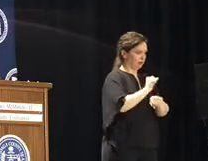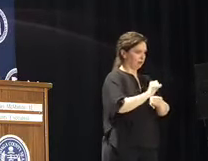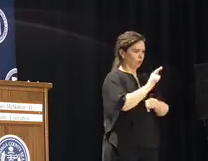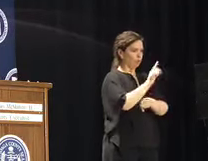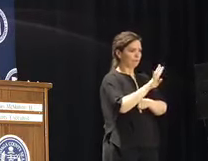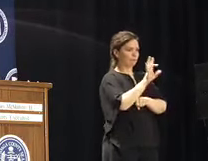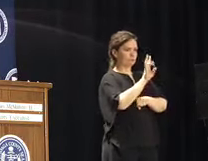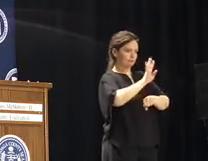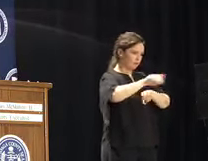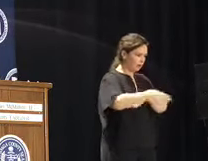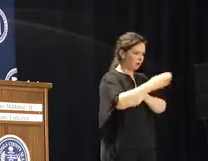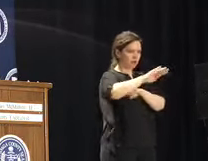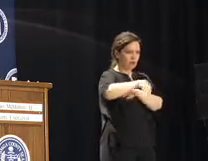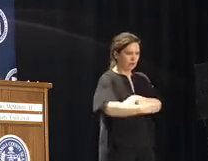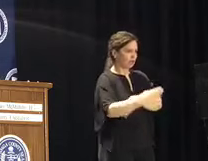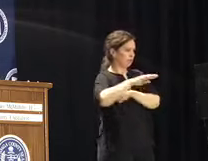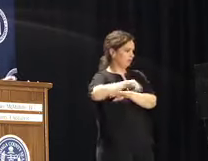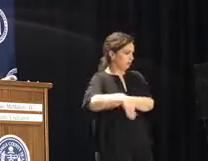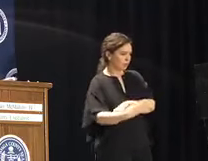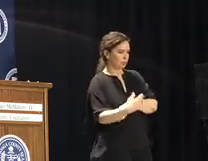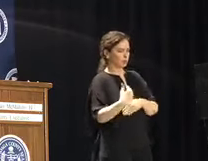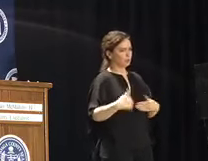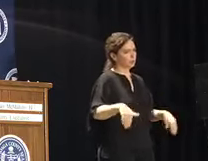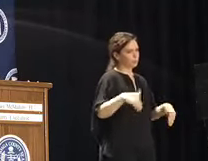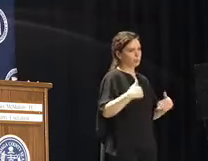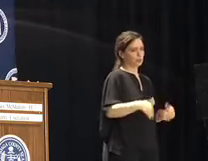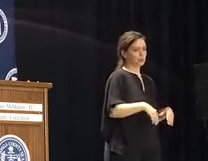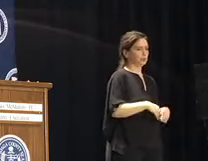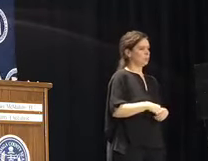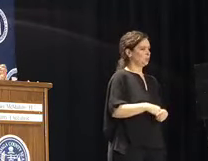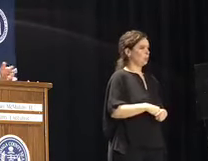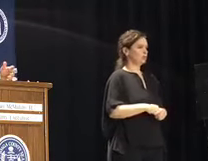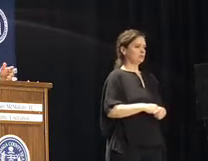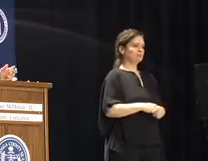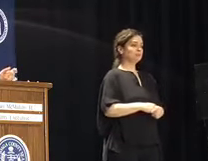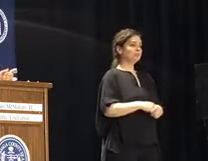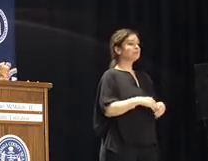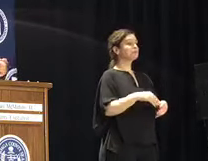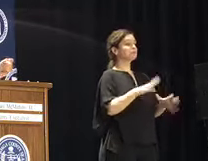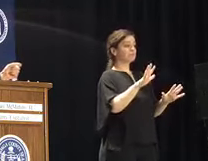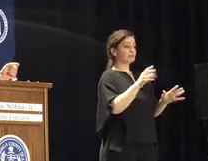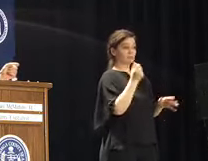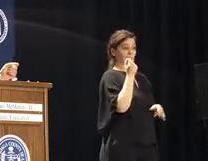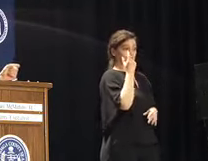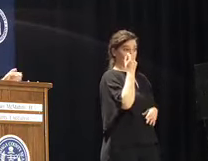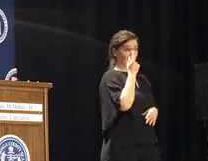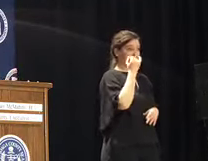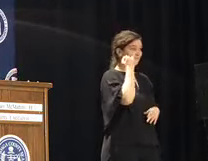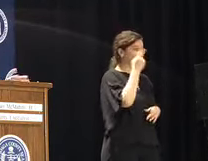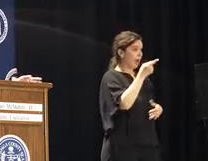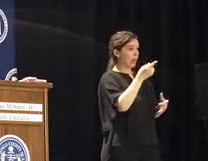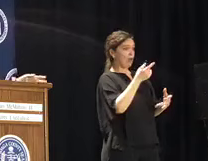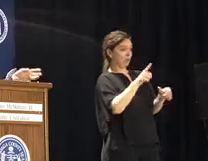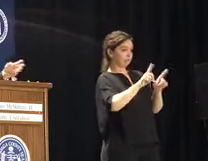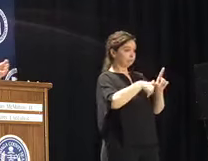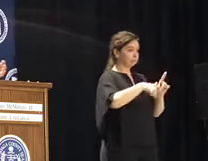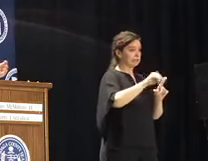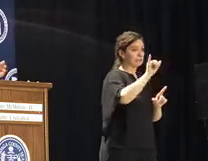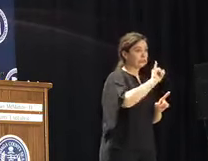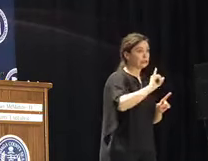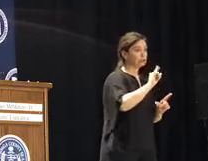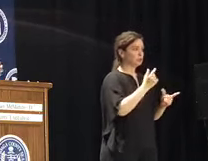Upstate Triage hotline, this is a hotline you call if you have no insurance or you have questions, or sometimes your